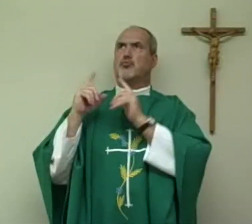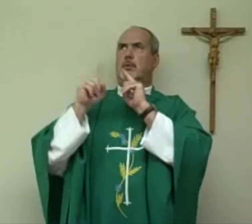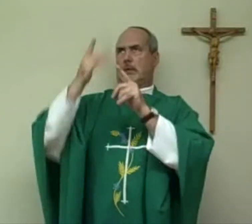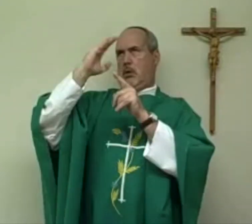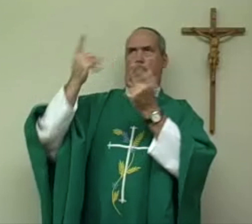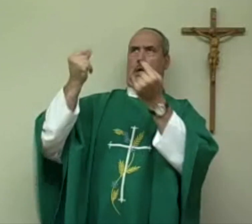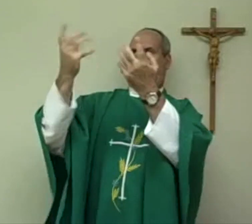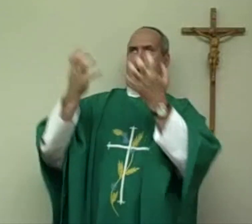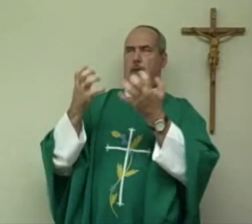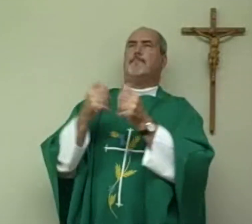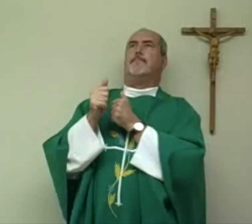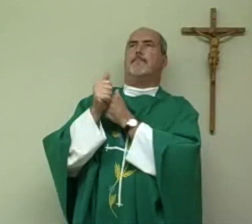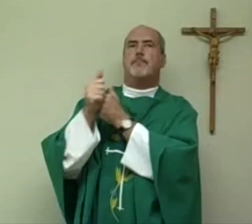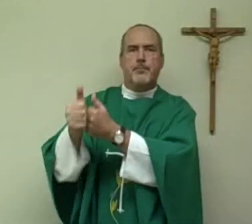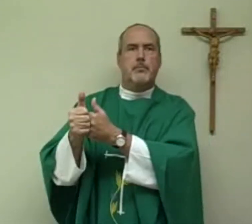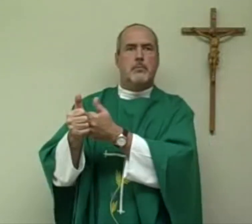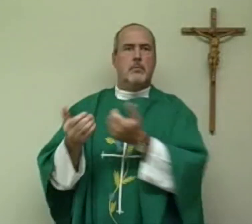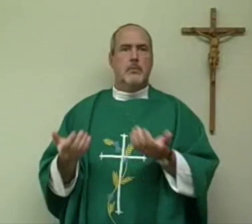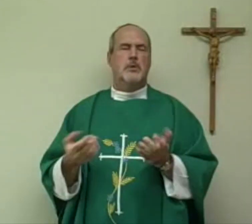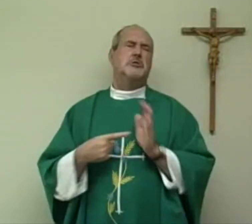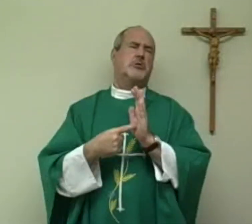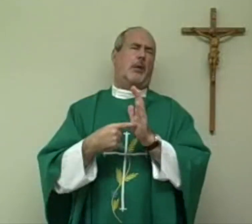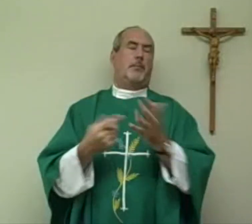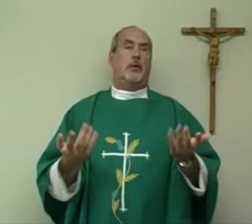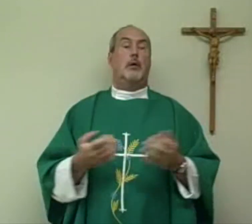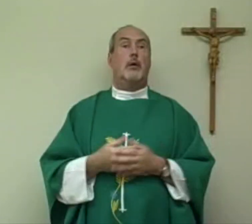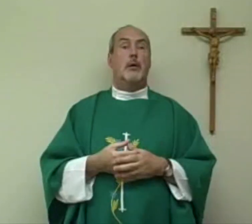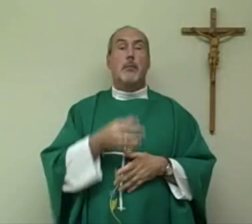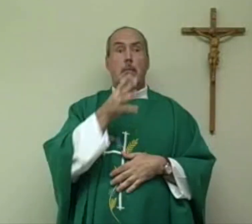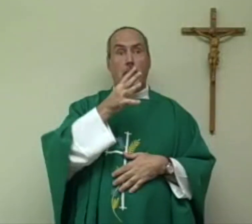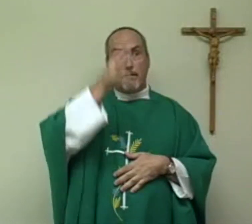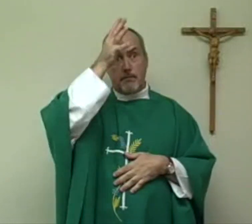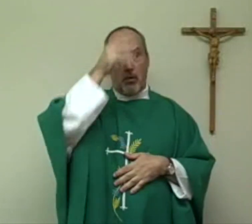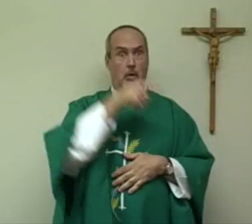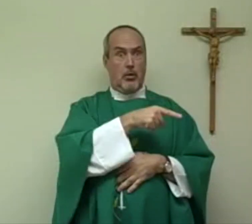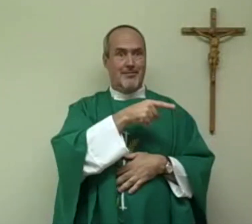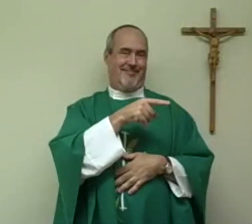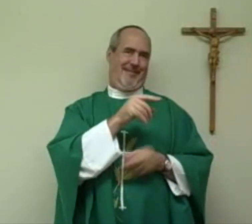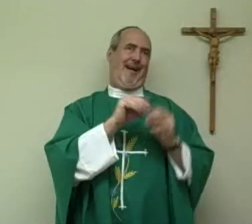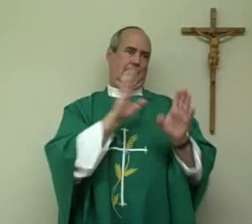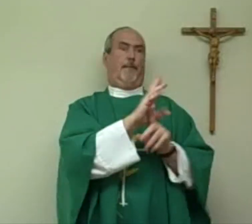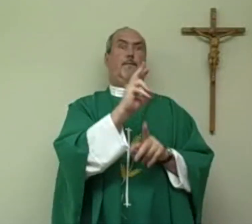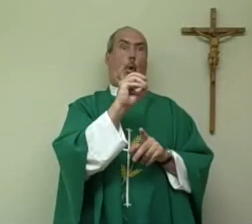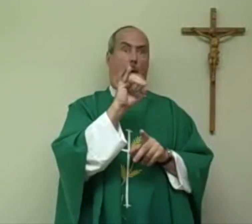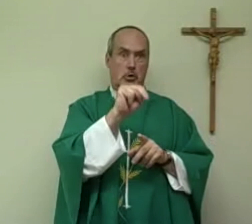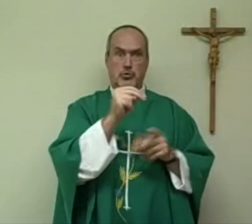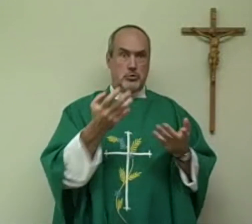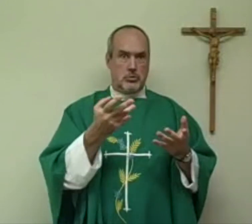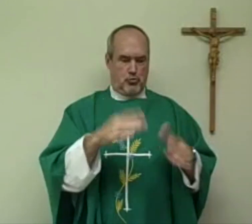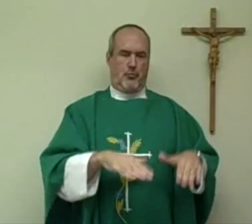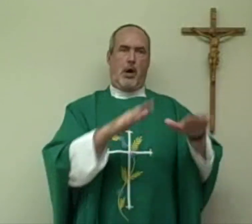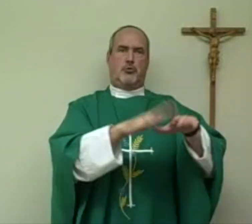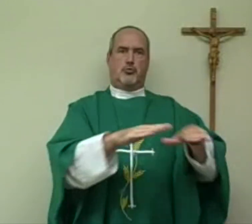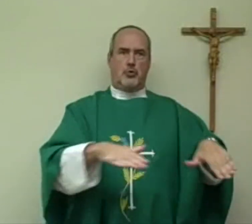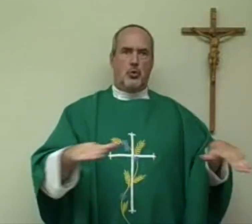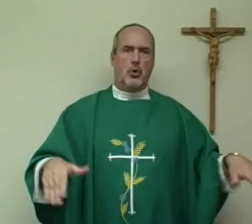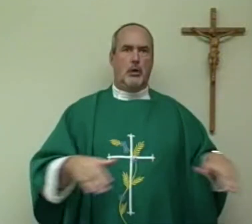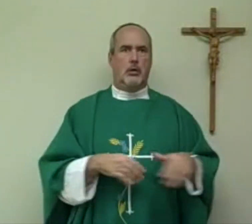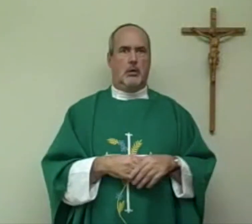are responsible in answering to God and following his will. Of course, being a parent is a